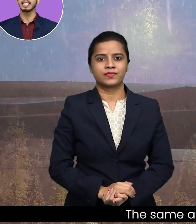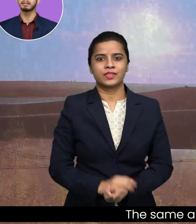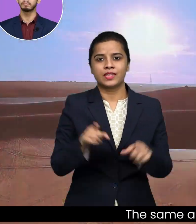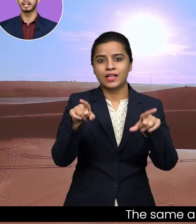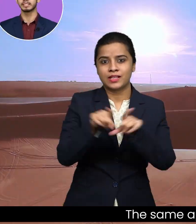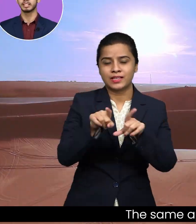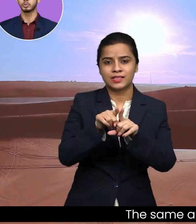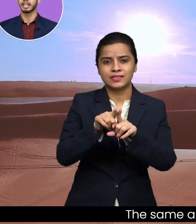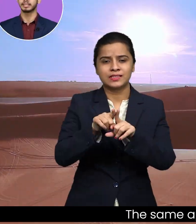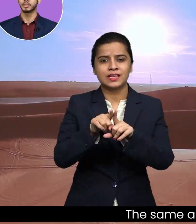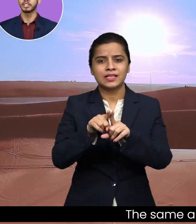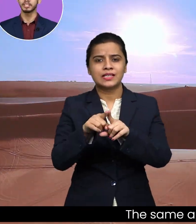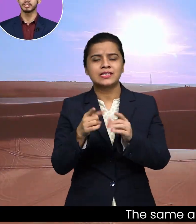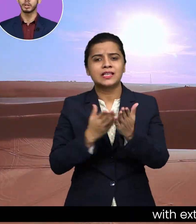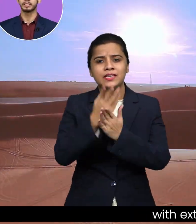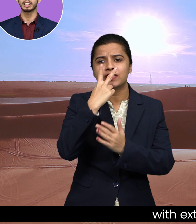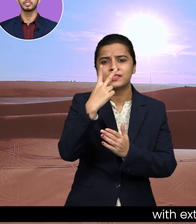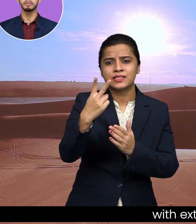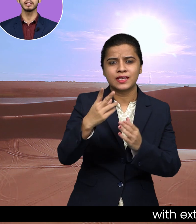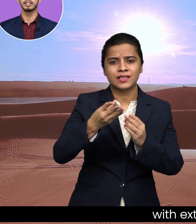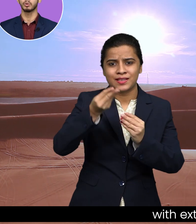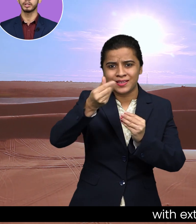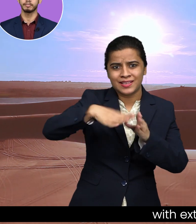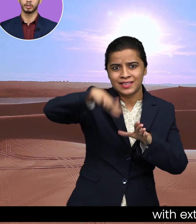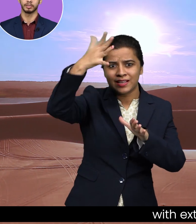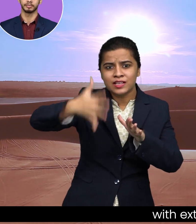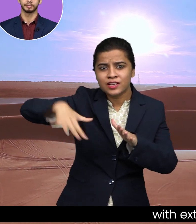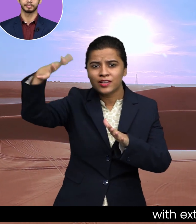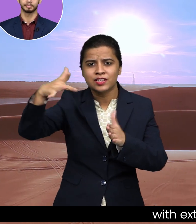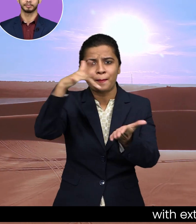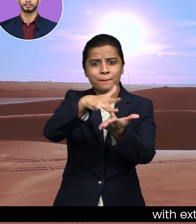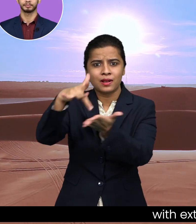The same applies to desert regions with extremely low rainfall.